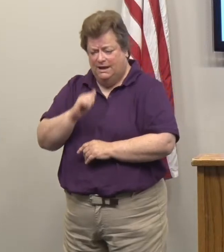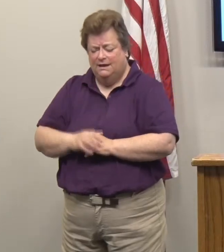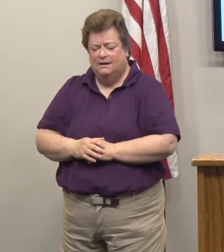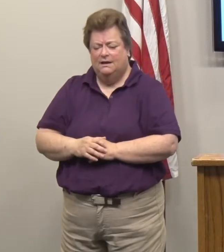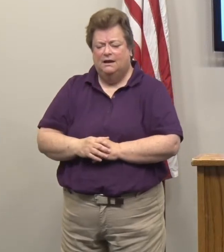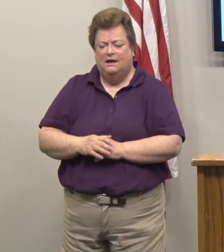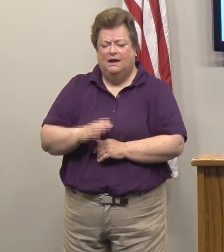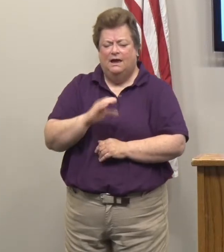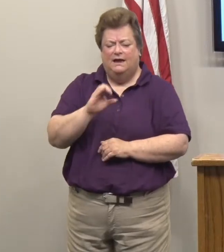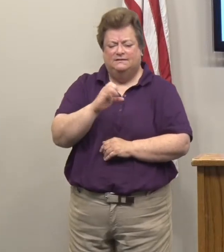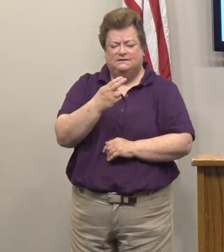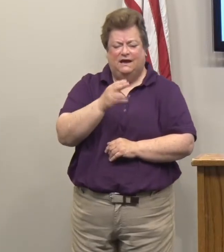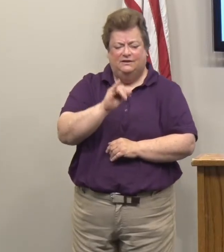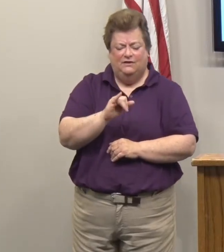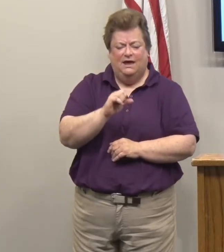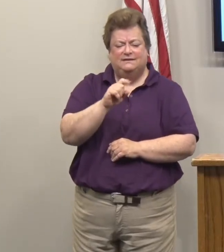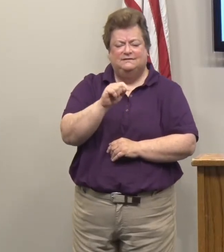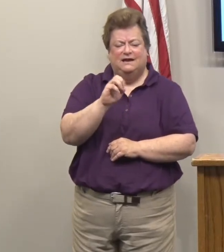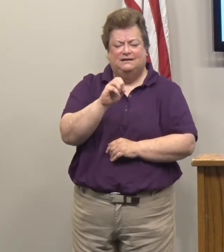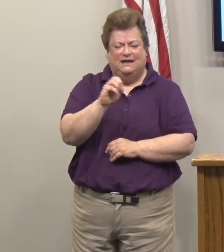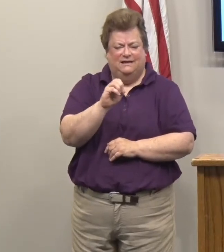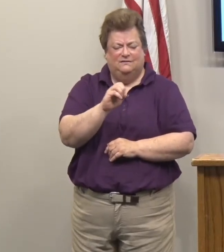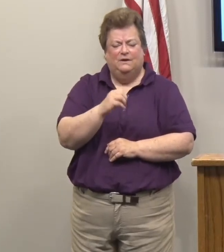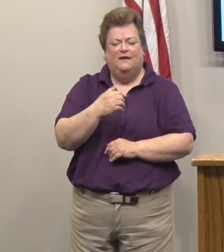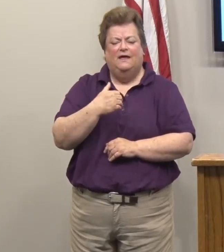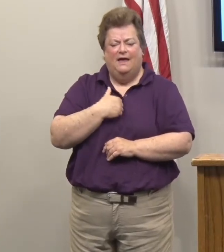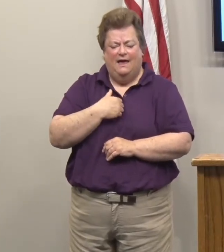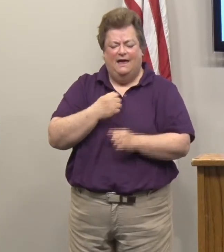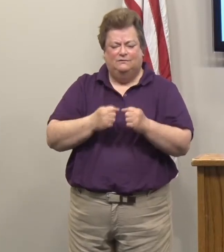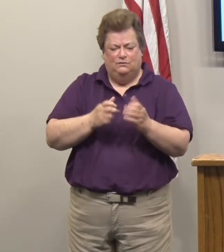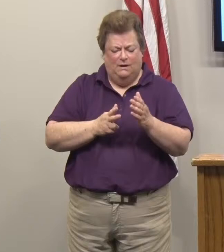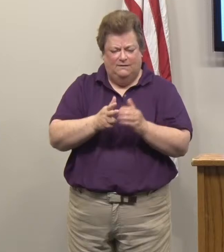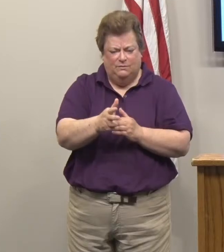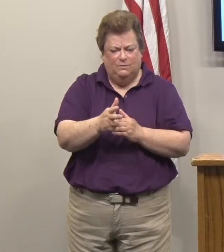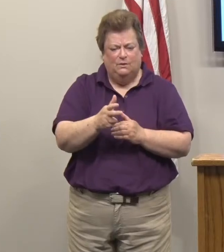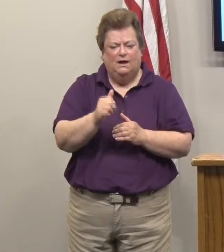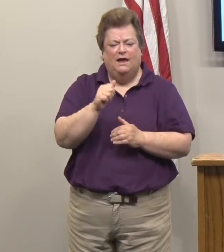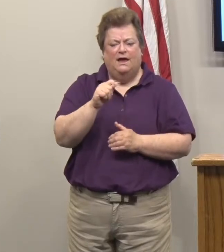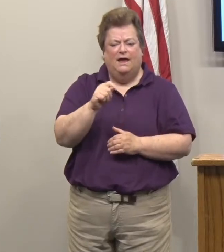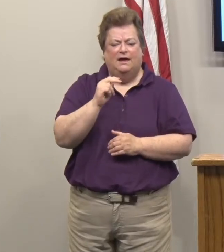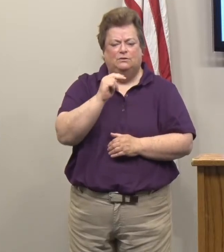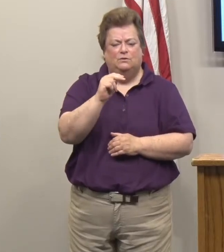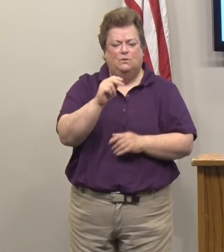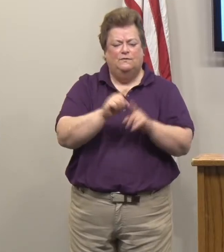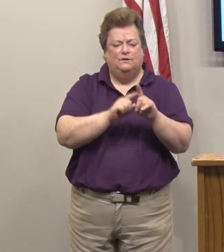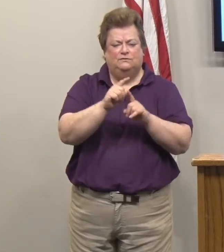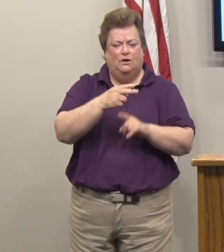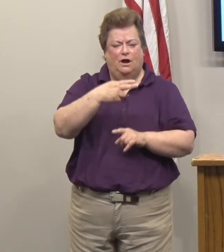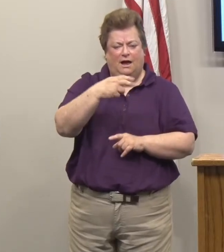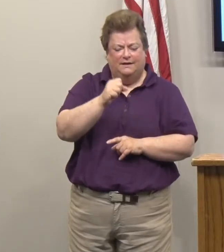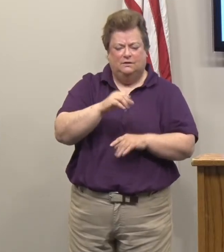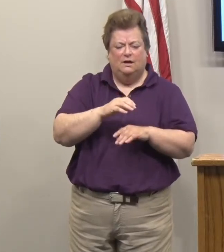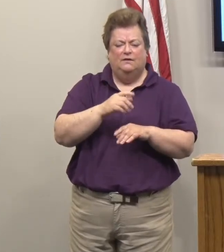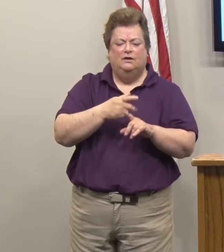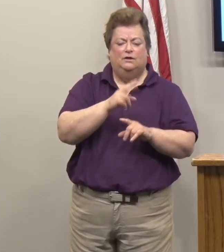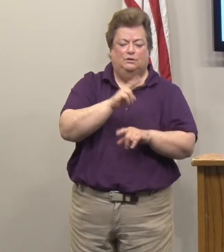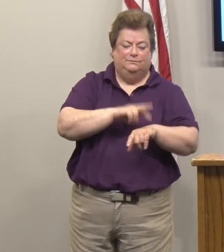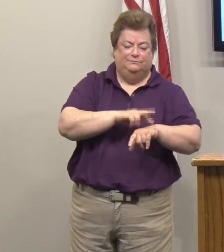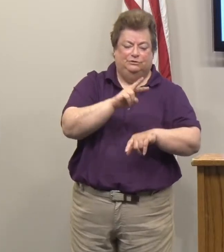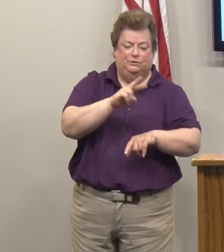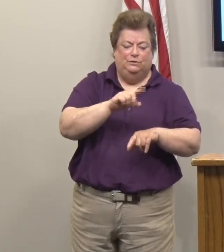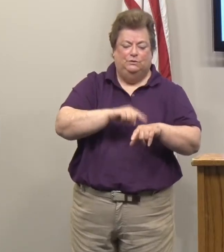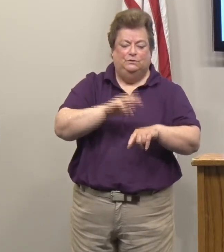And CHI Health St. Elizabeth has a drive-through testing site at North Star High School from 2 to 6